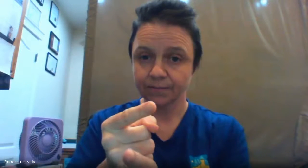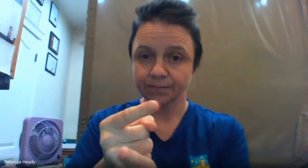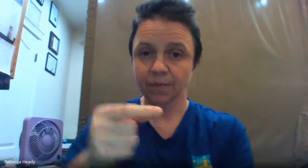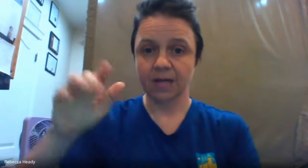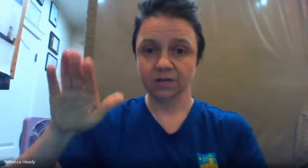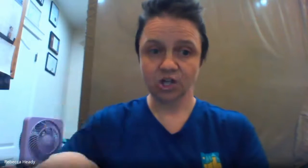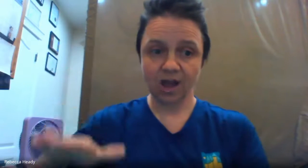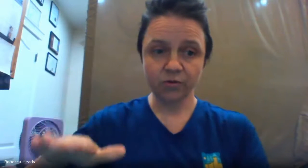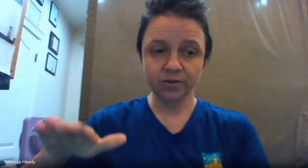child,